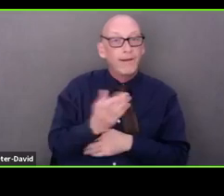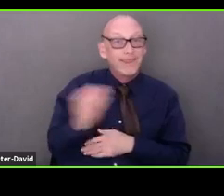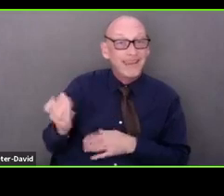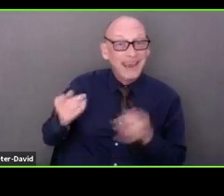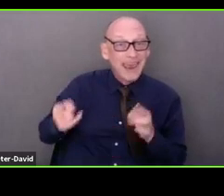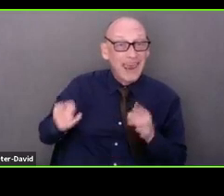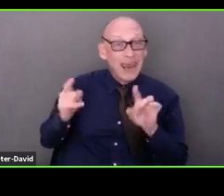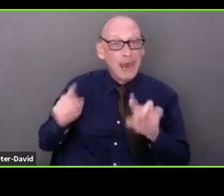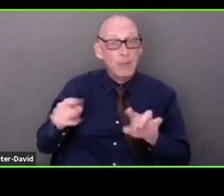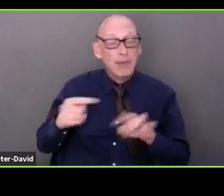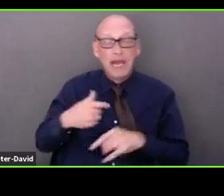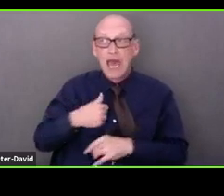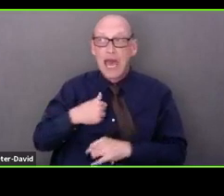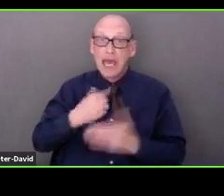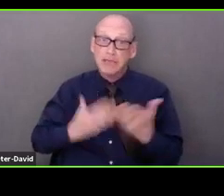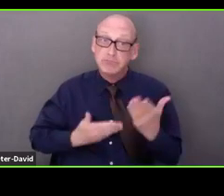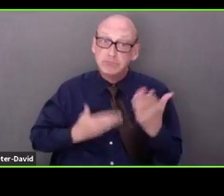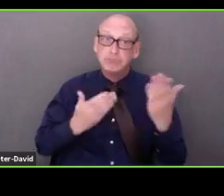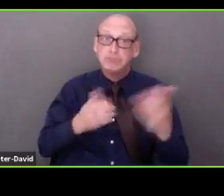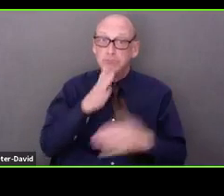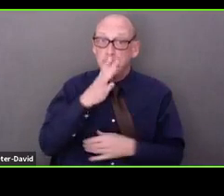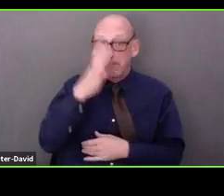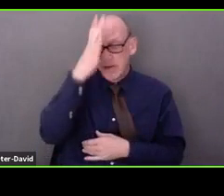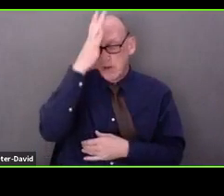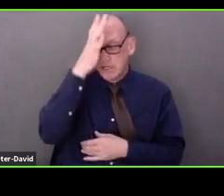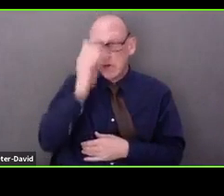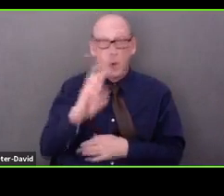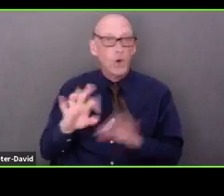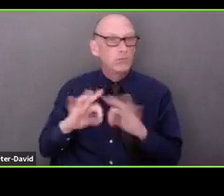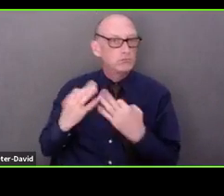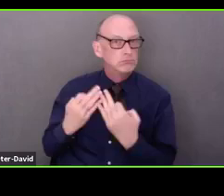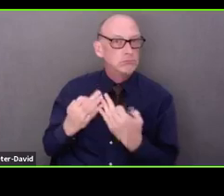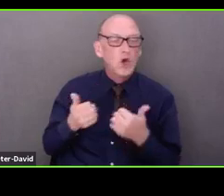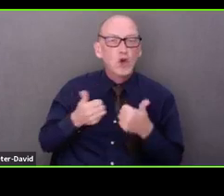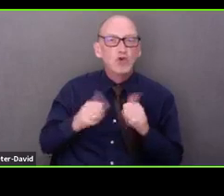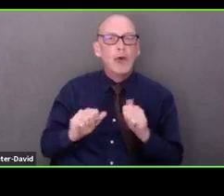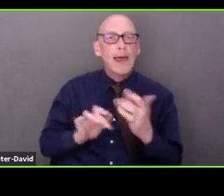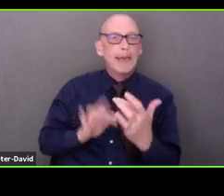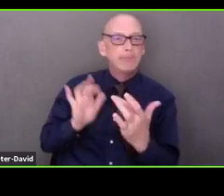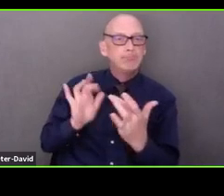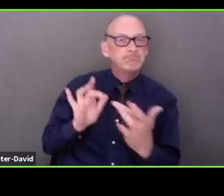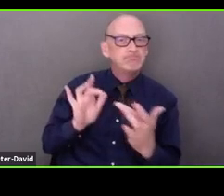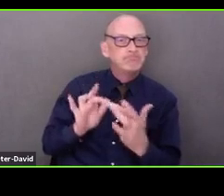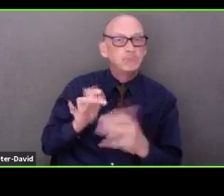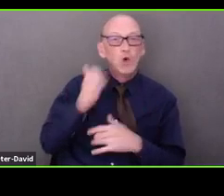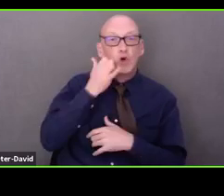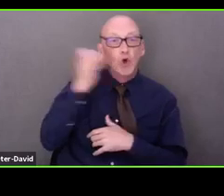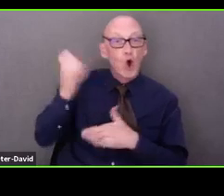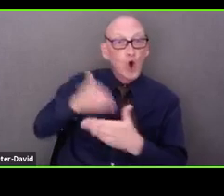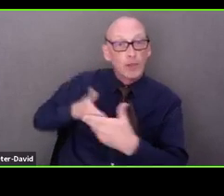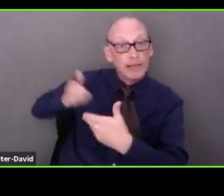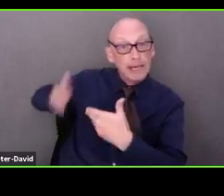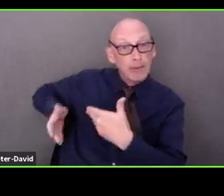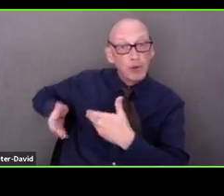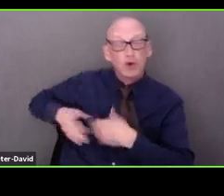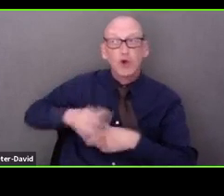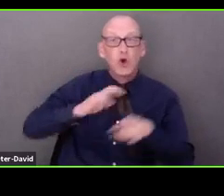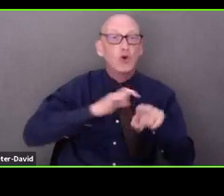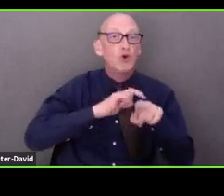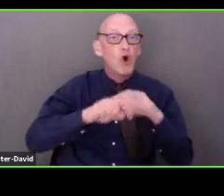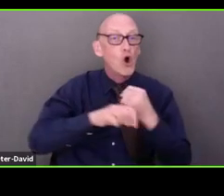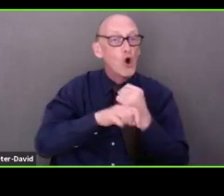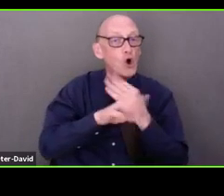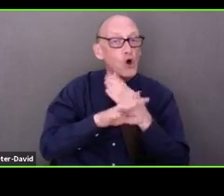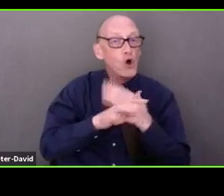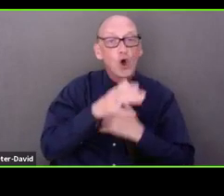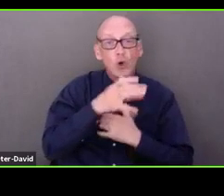I suggest to parents, or families, try to stay in touch with somebody. Call your neighbor, call your grandma, even though you may not be